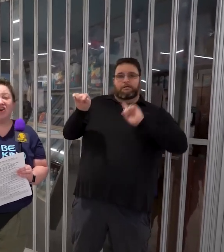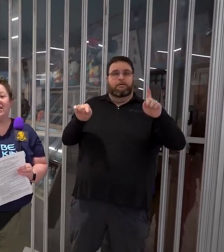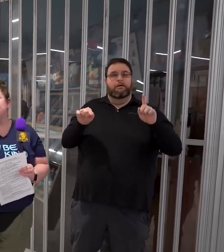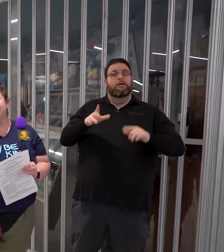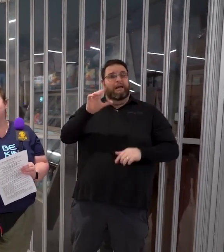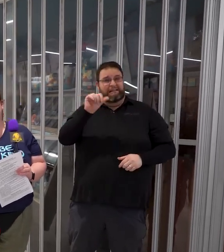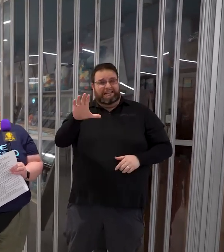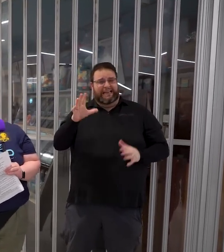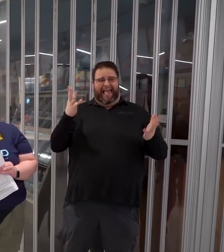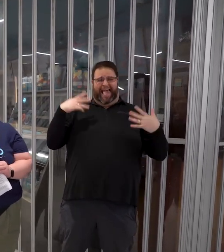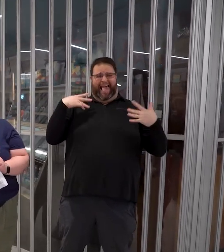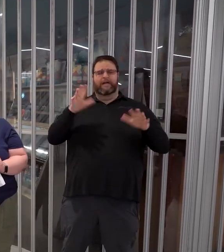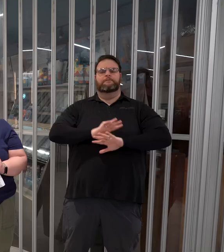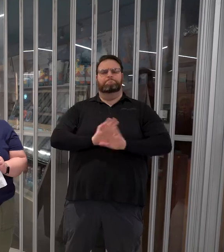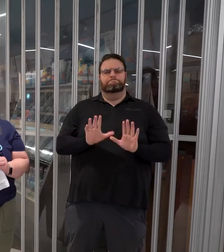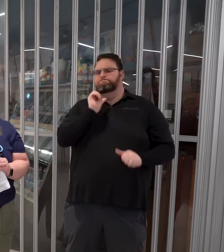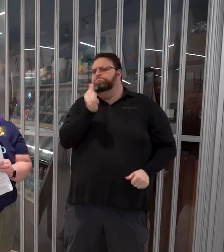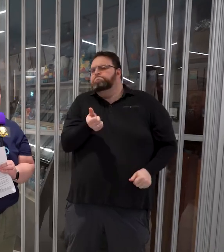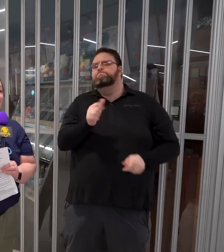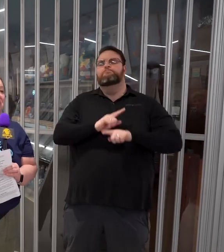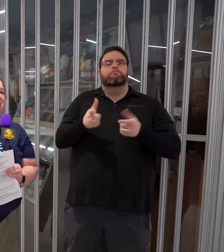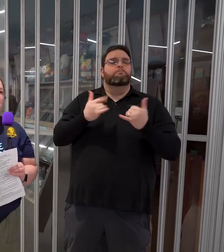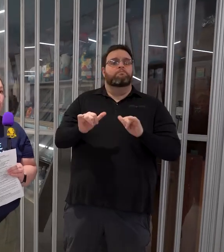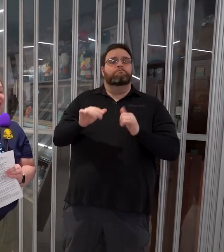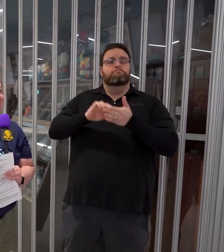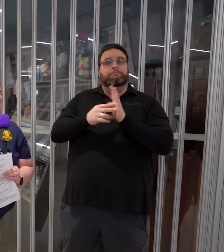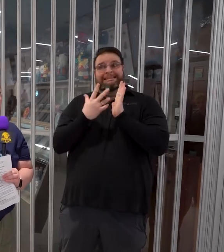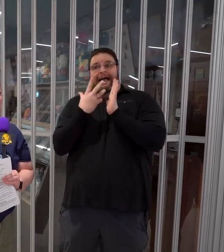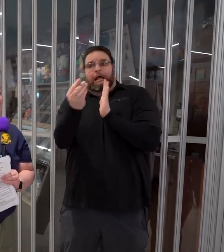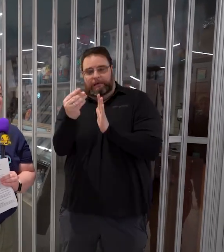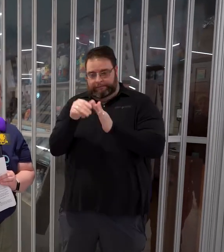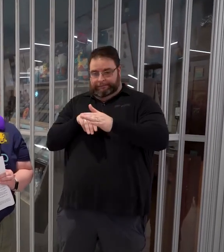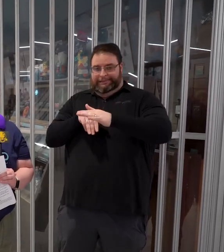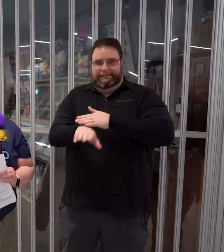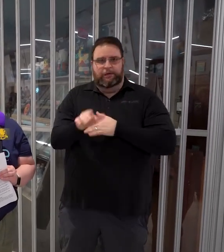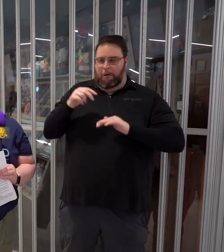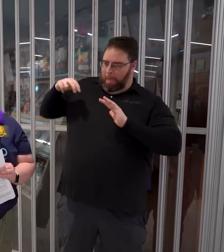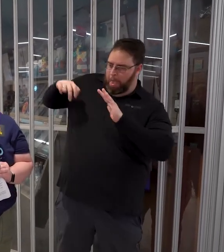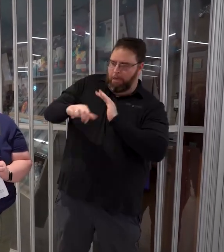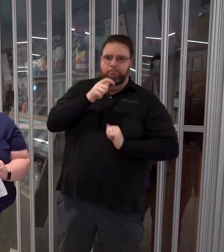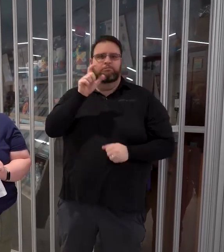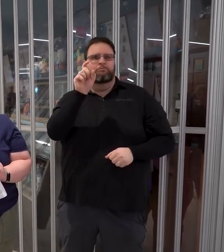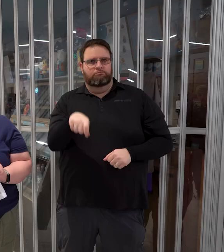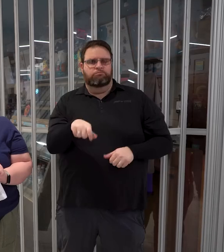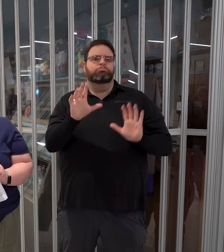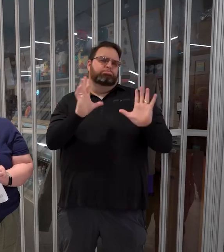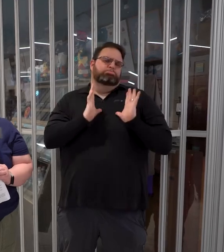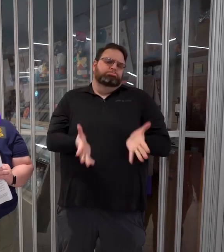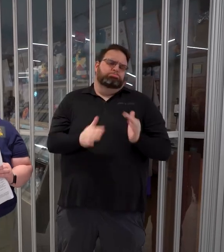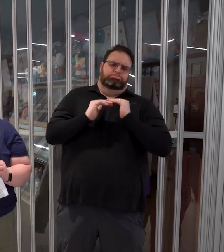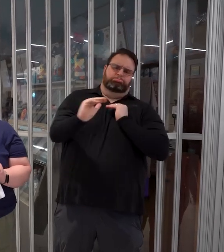It's not air conditioned like the other Sky Bridges, but it is an option so you don't have to deal with that steep hill on our